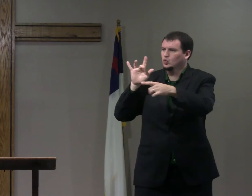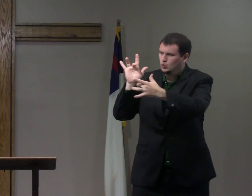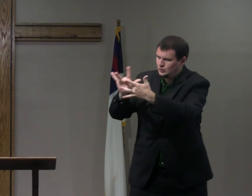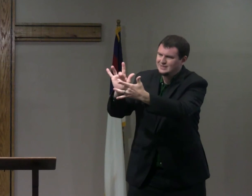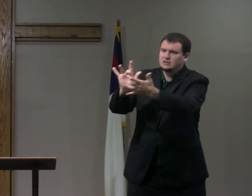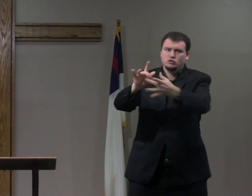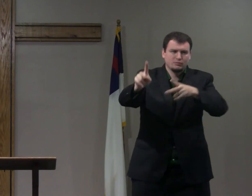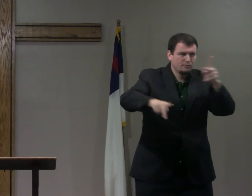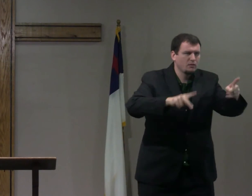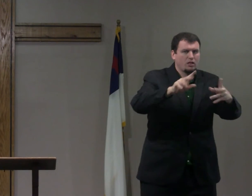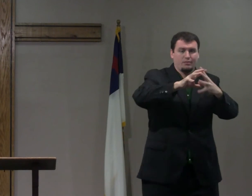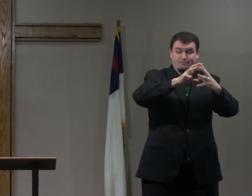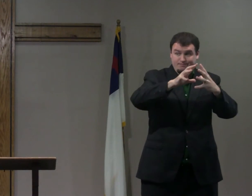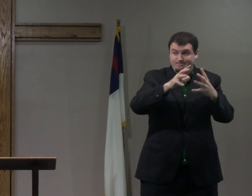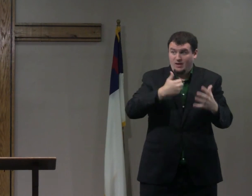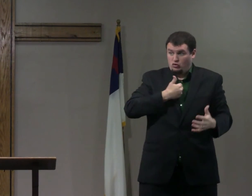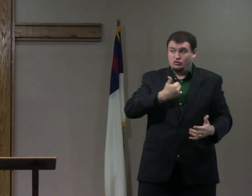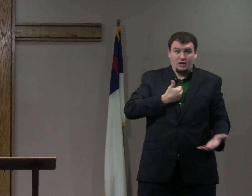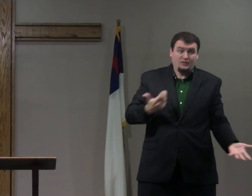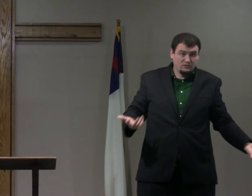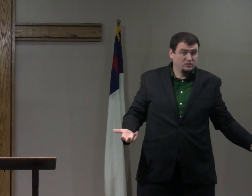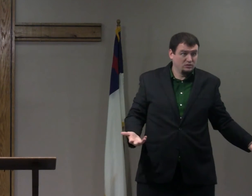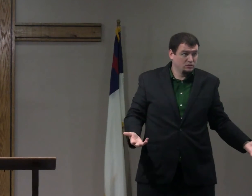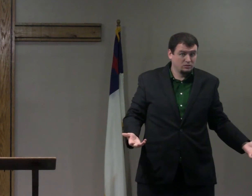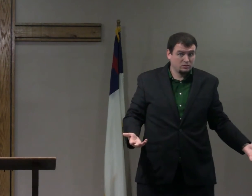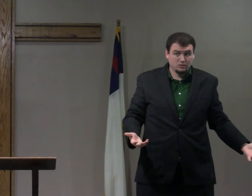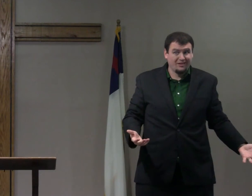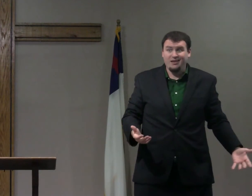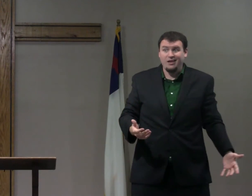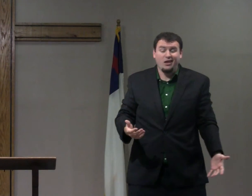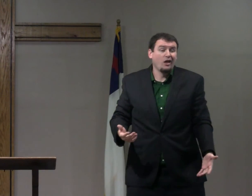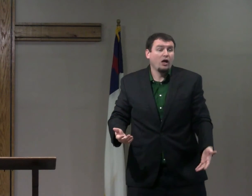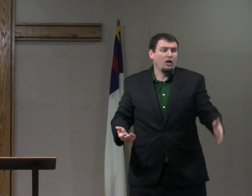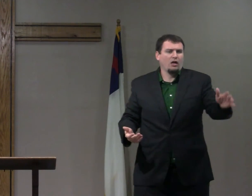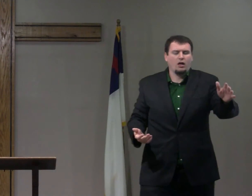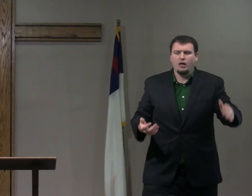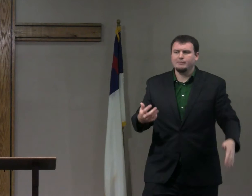my fourth goal is that we need to reach the people around us.